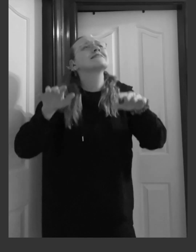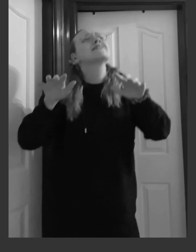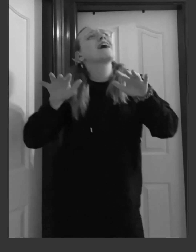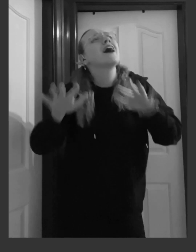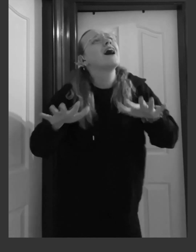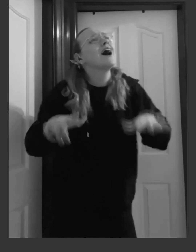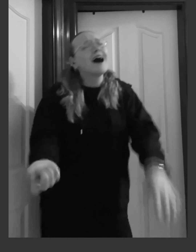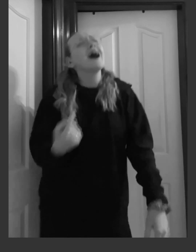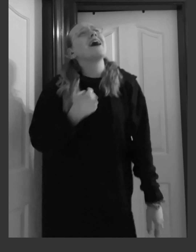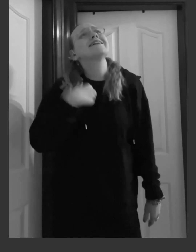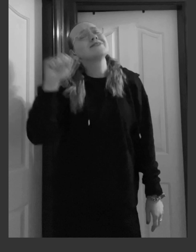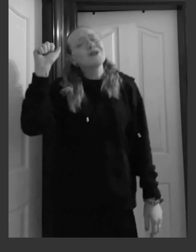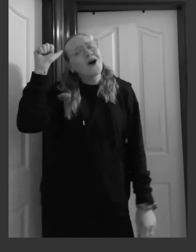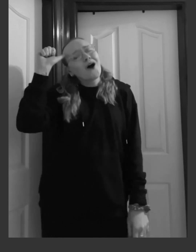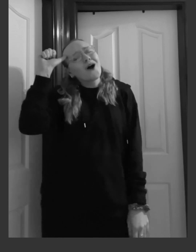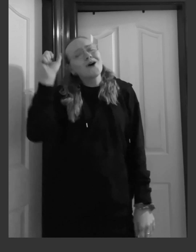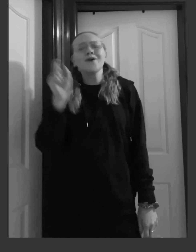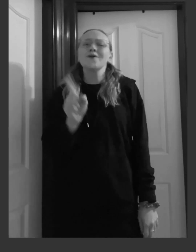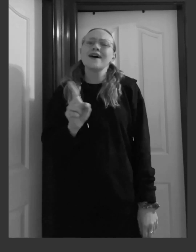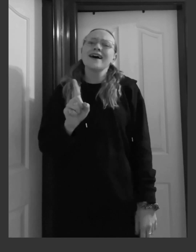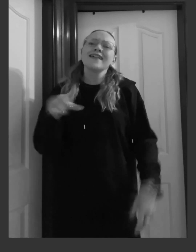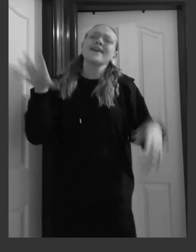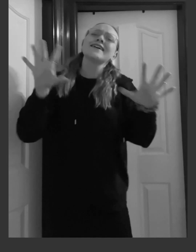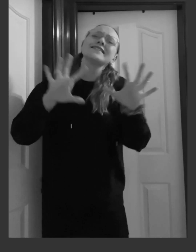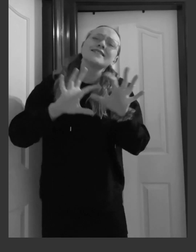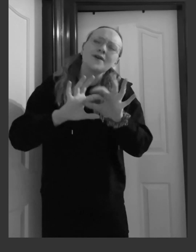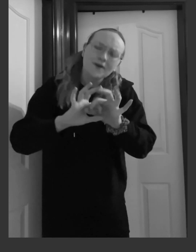I know that it's over